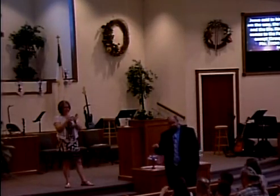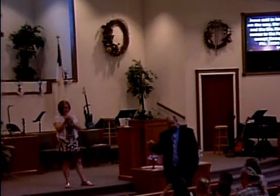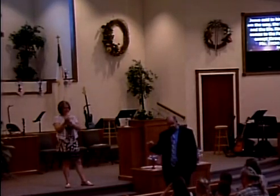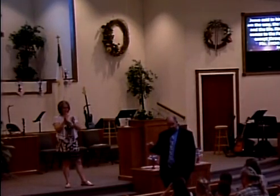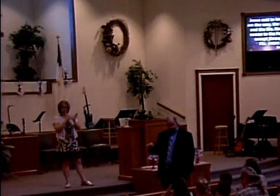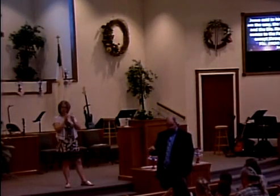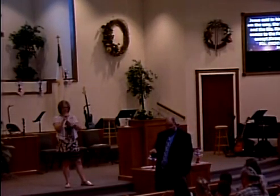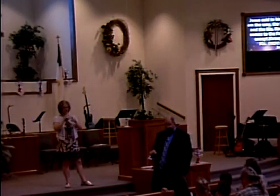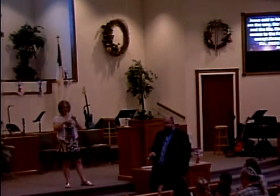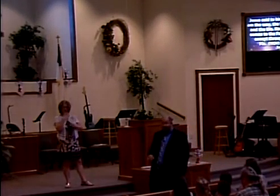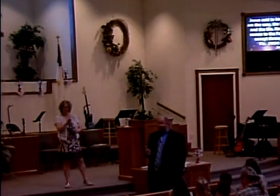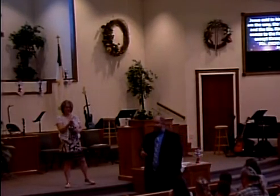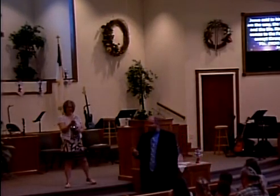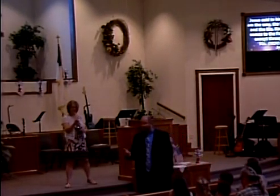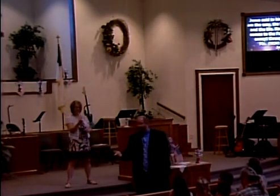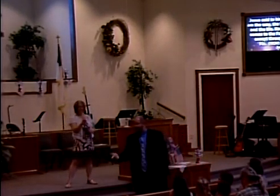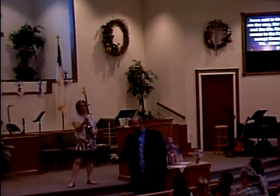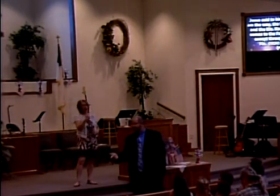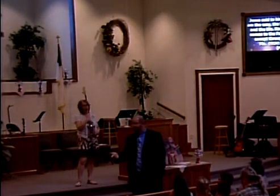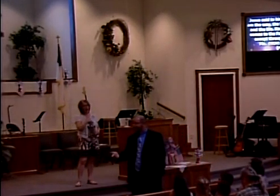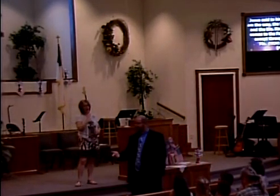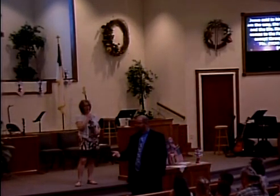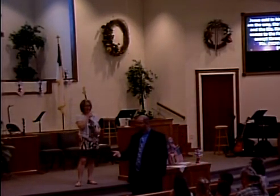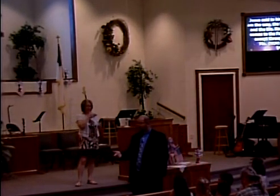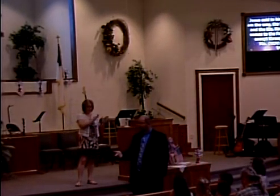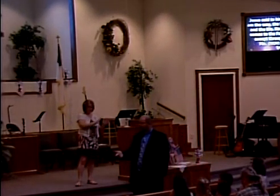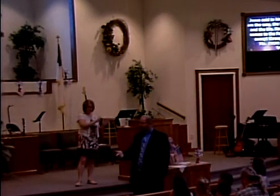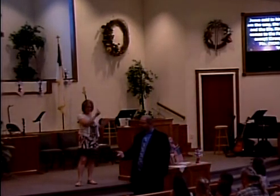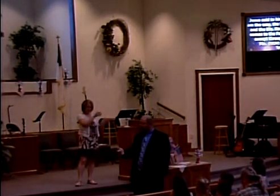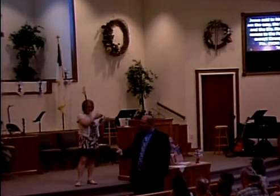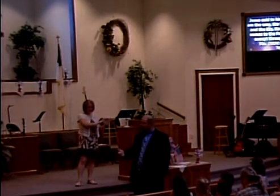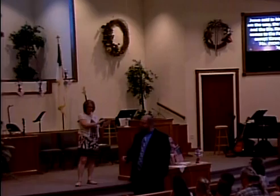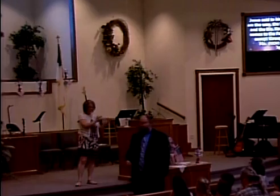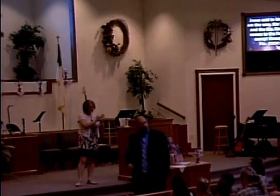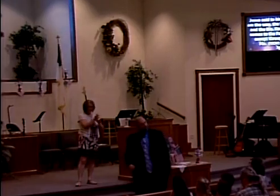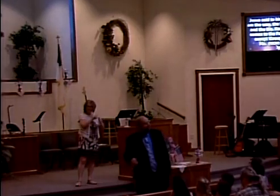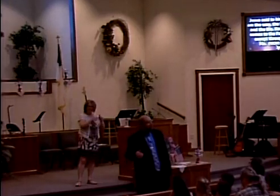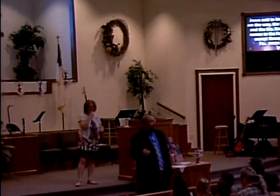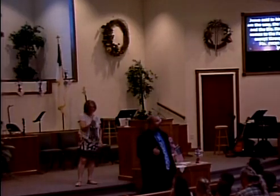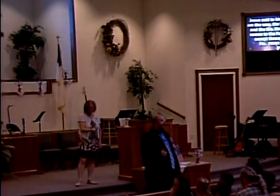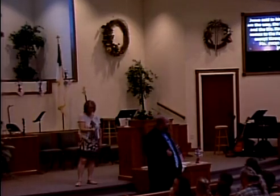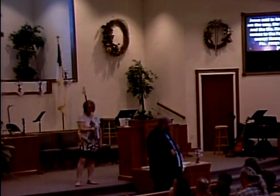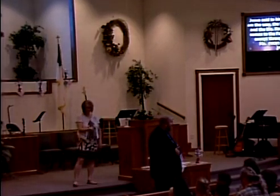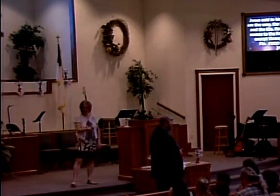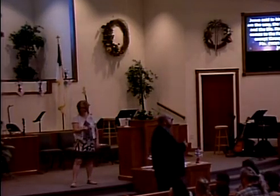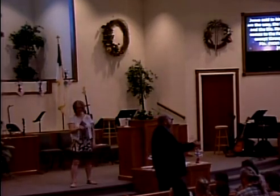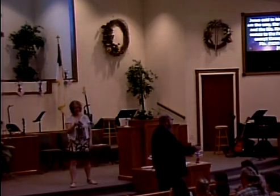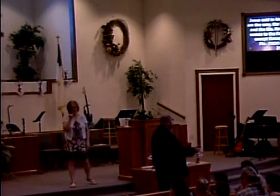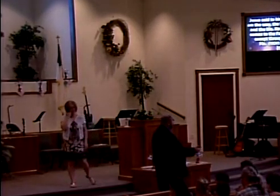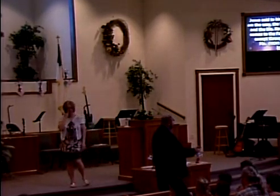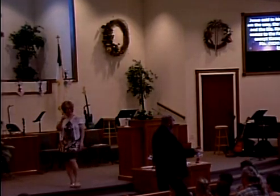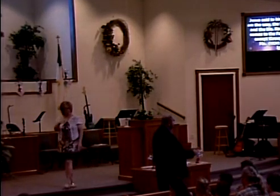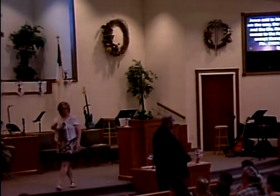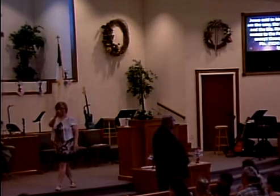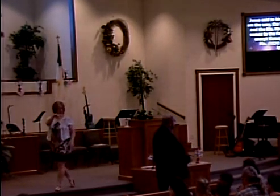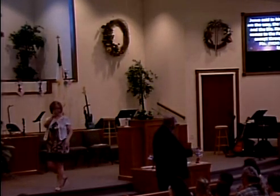did not say there, you know what? I am a way. You know what? You know, if you want to find a